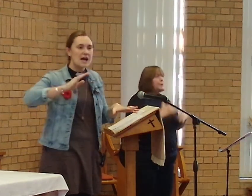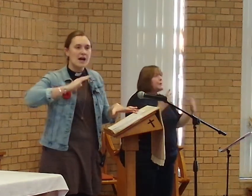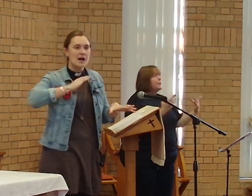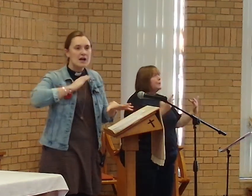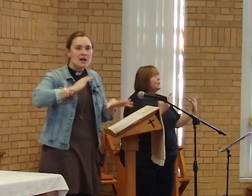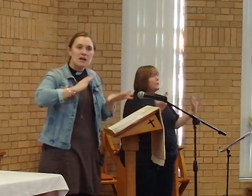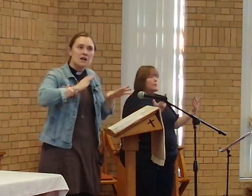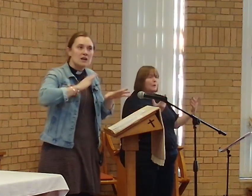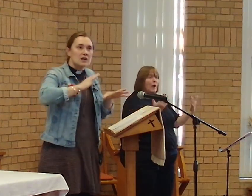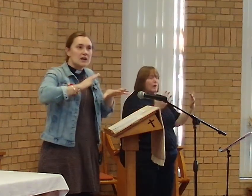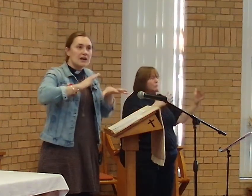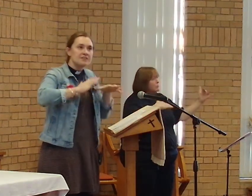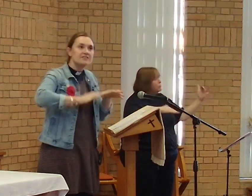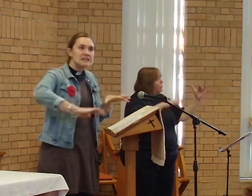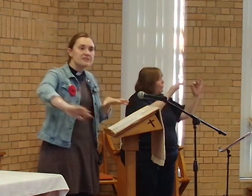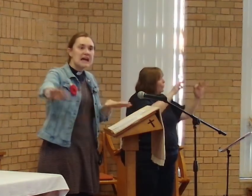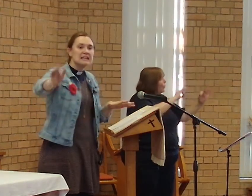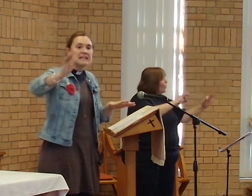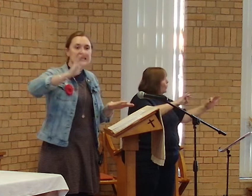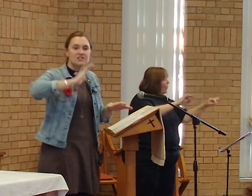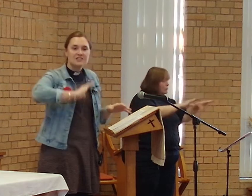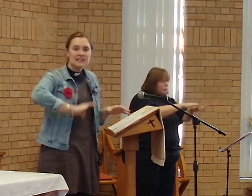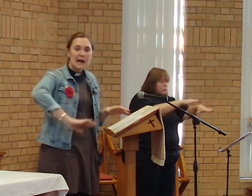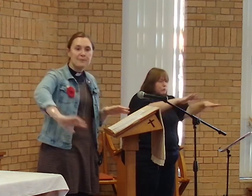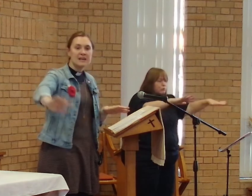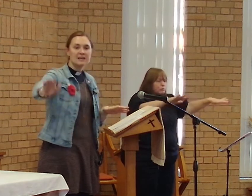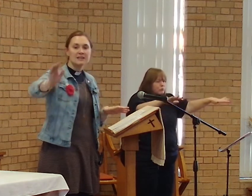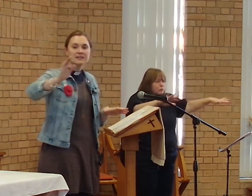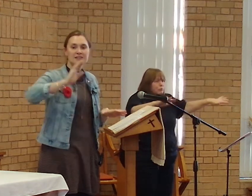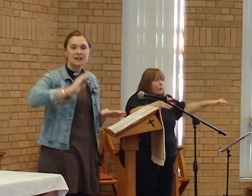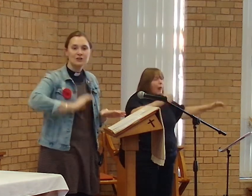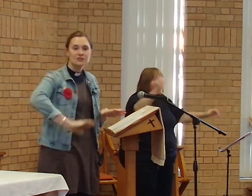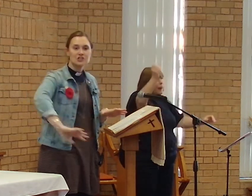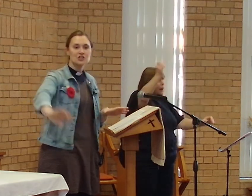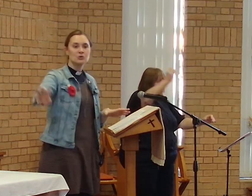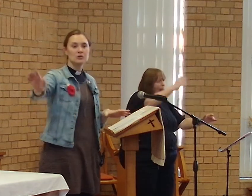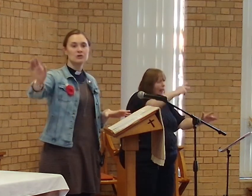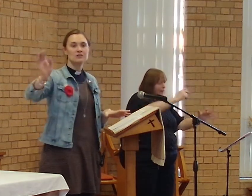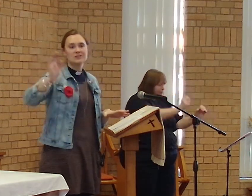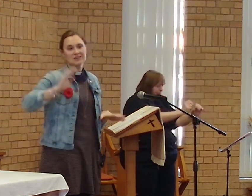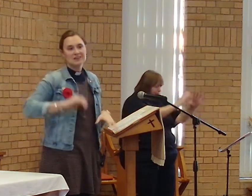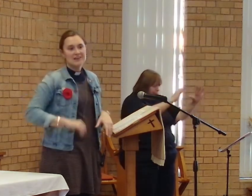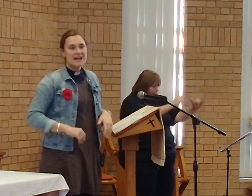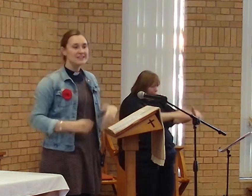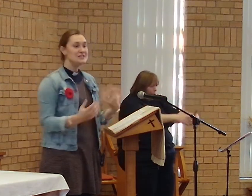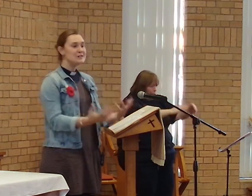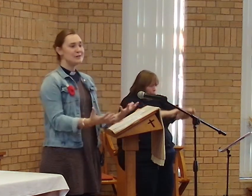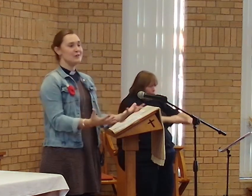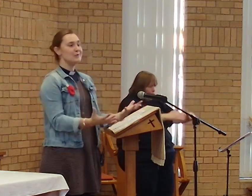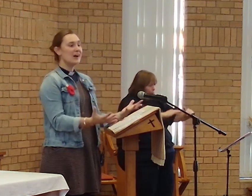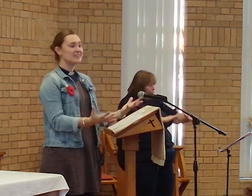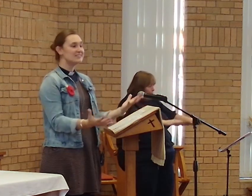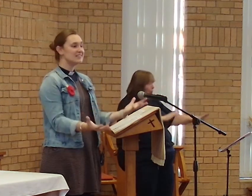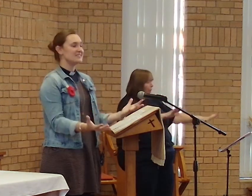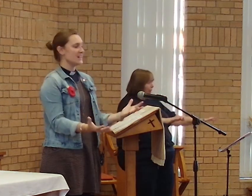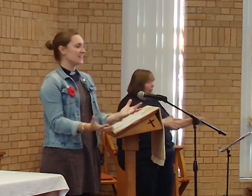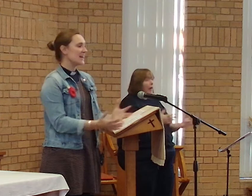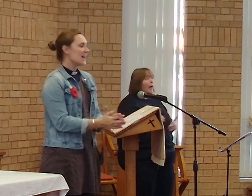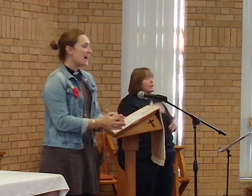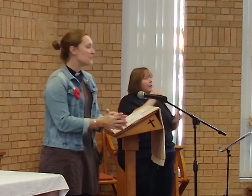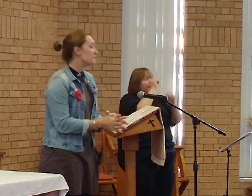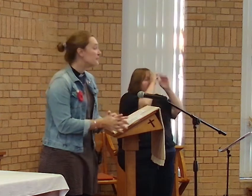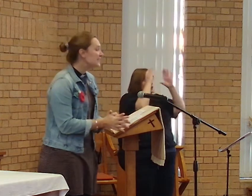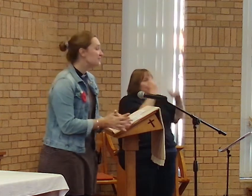of the Sea of Galilee just lapping along the shore. And you are